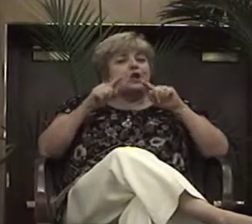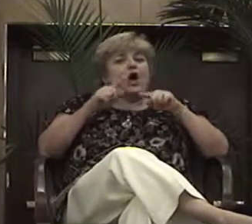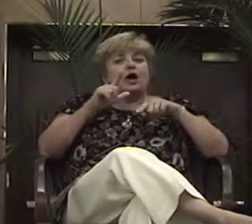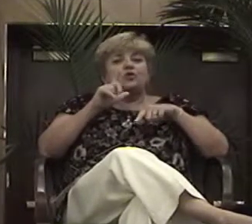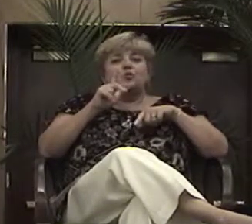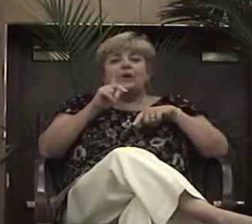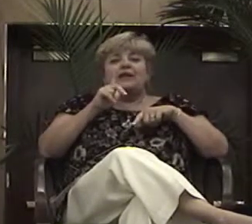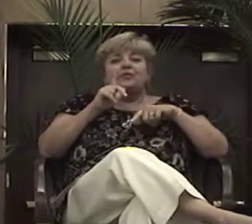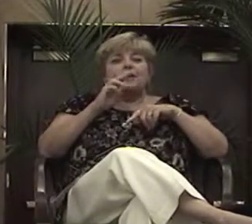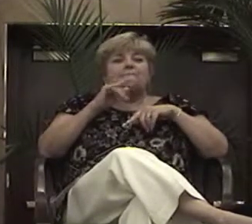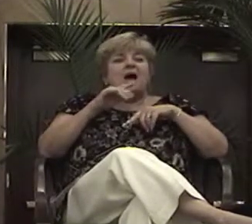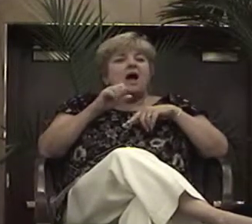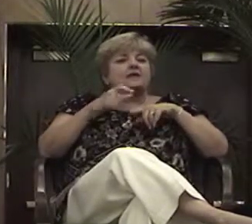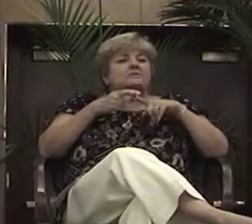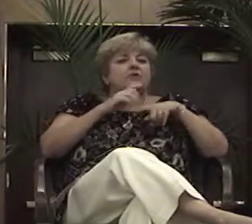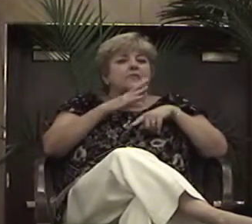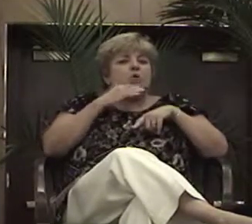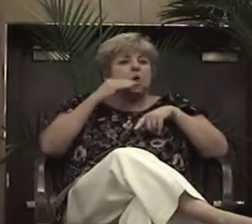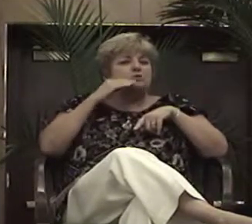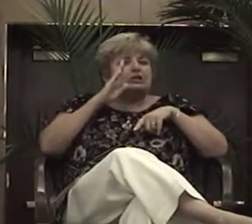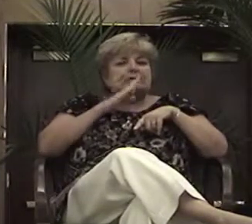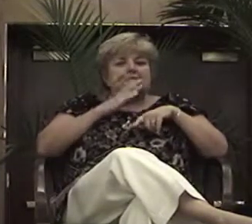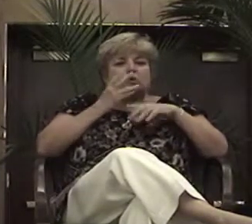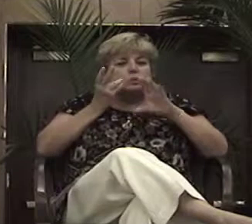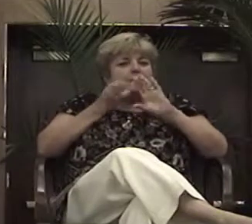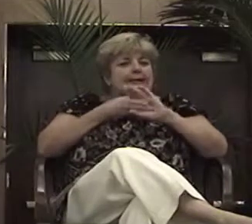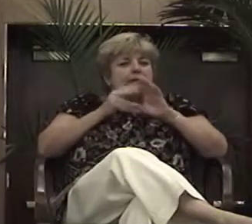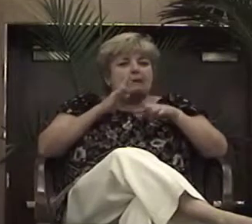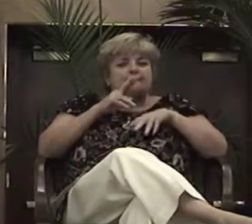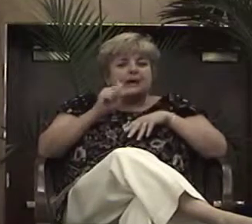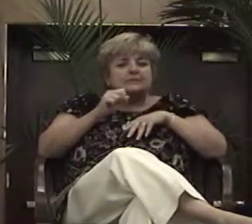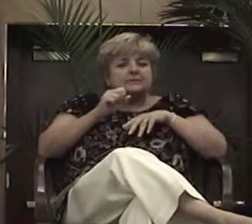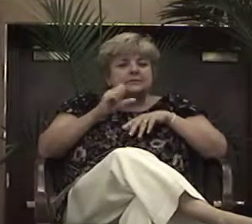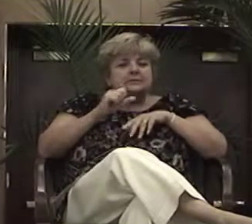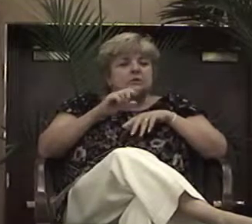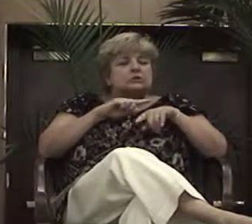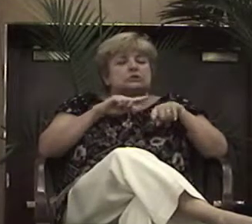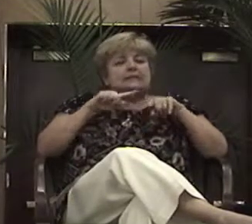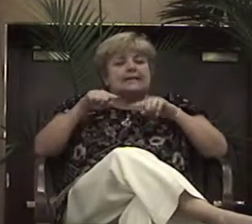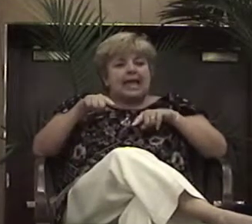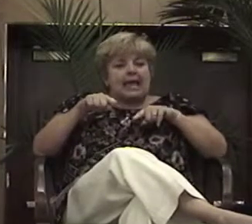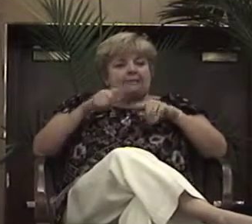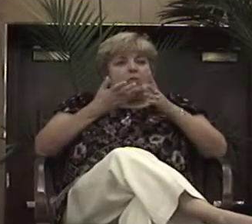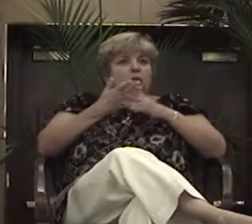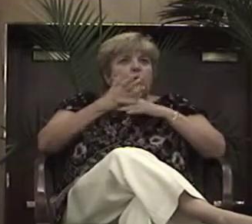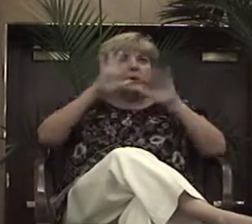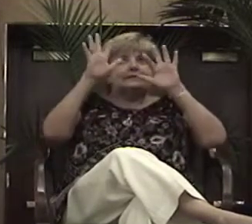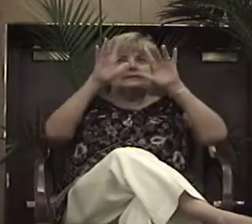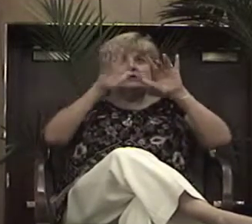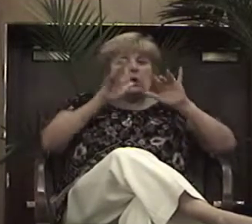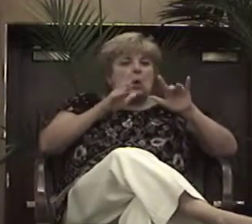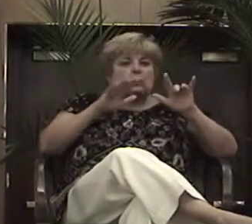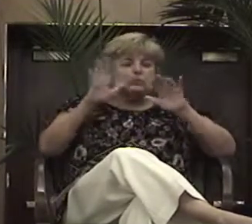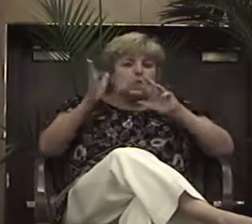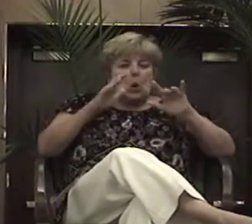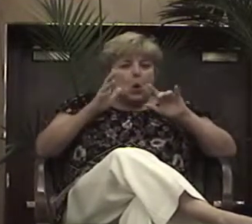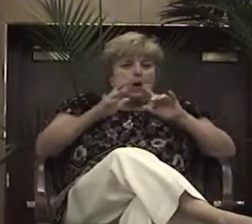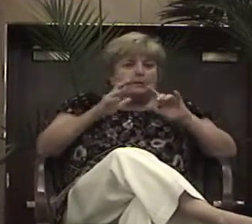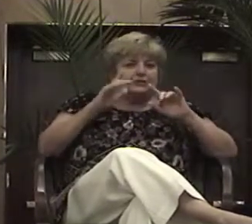on a bus in her life or nothing. And we got her down through a snowstorm in February and got her on an airplane, and that took